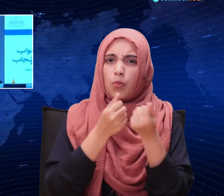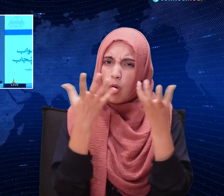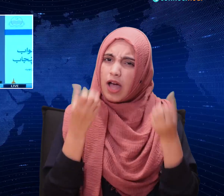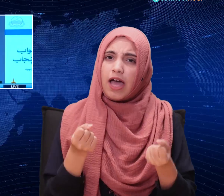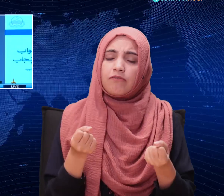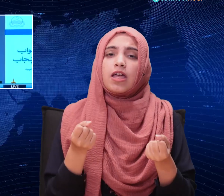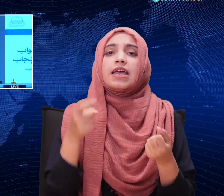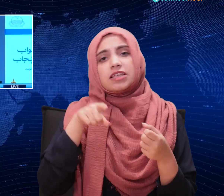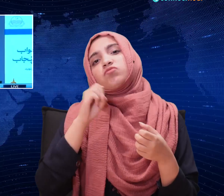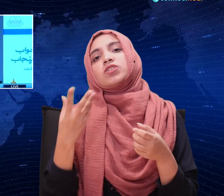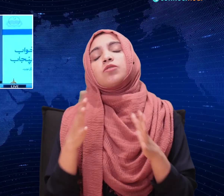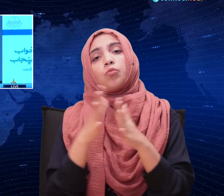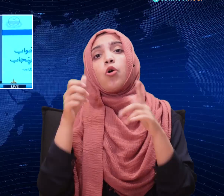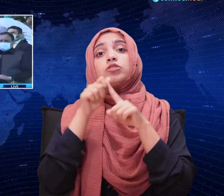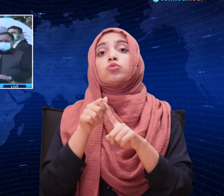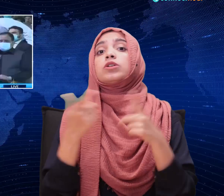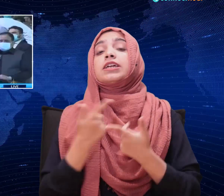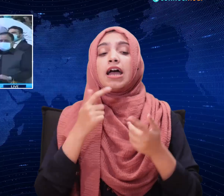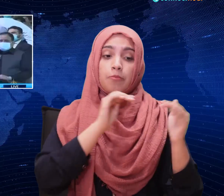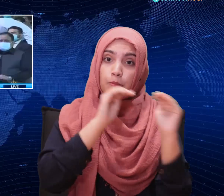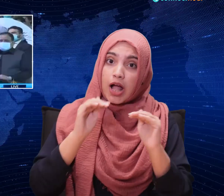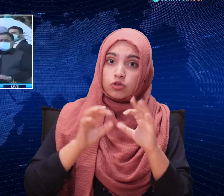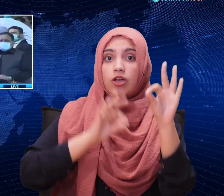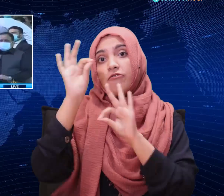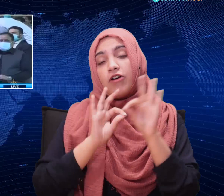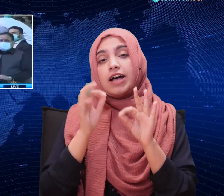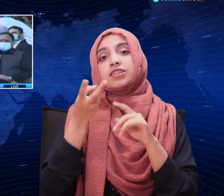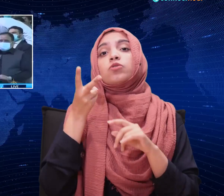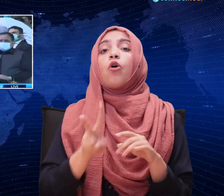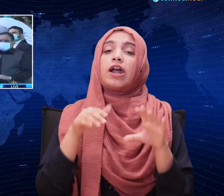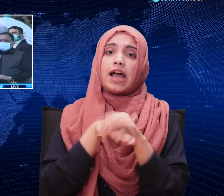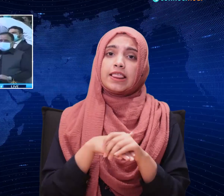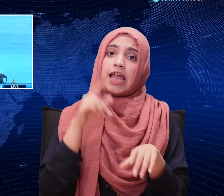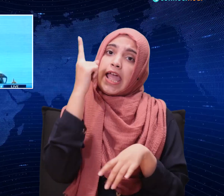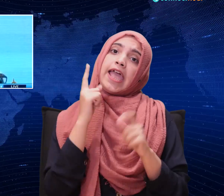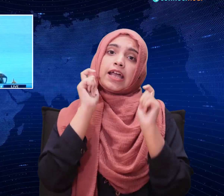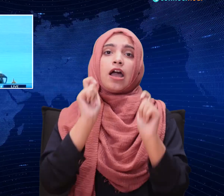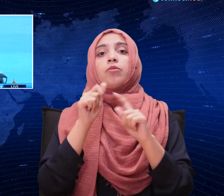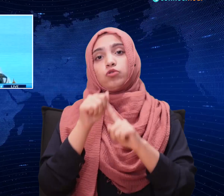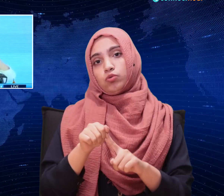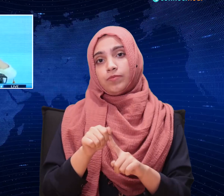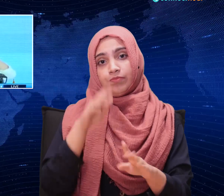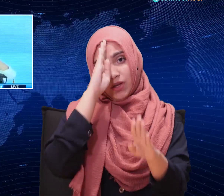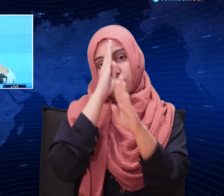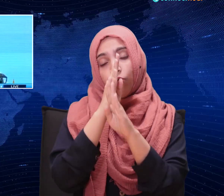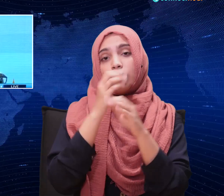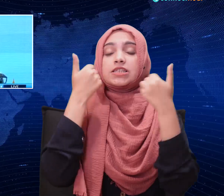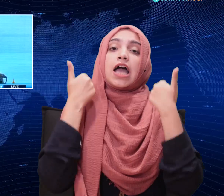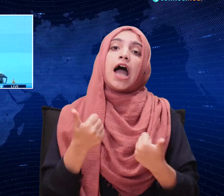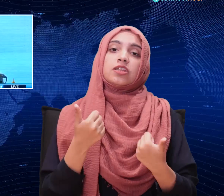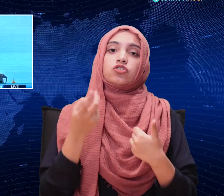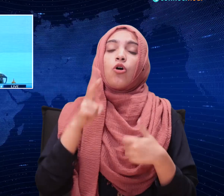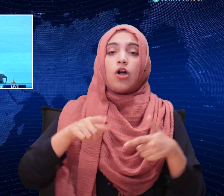It is very necessary to train our children, and there is only one way to do that: make them aware of the life